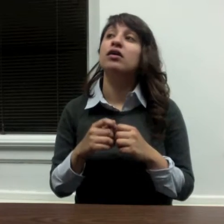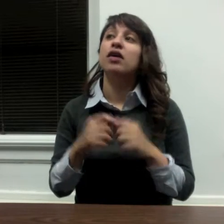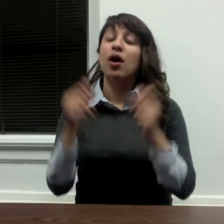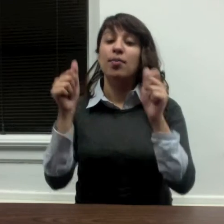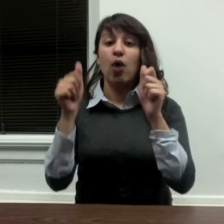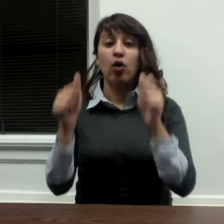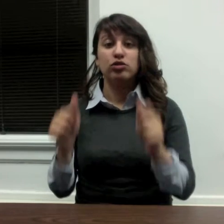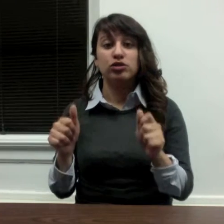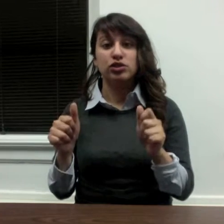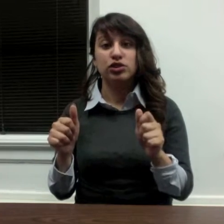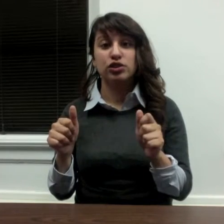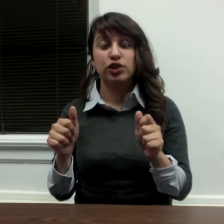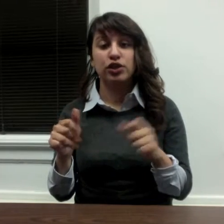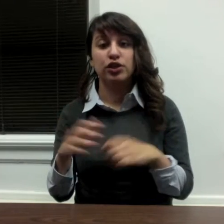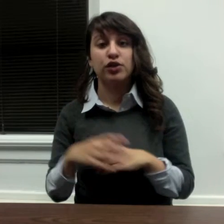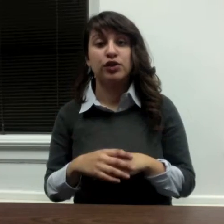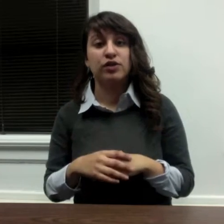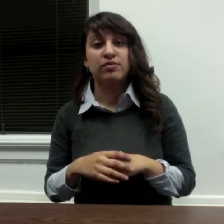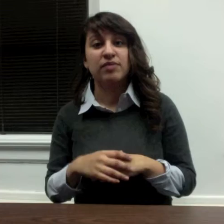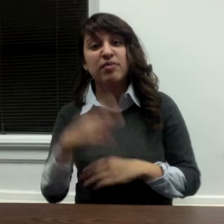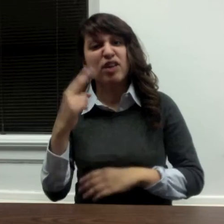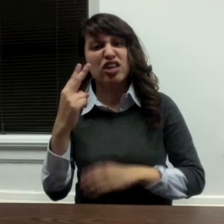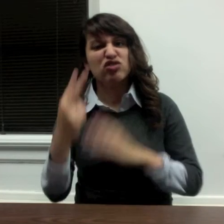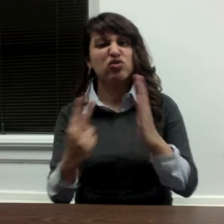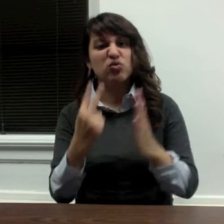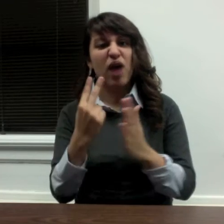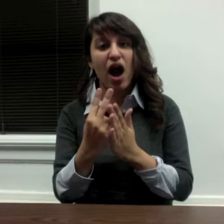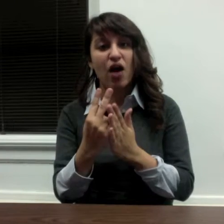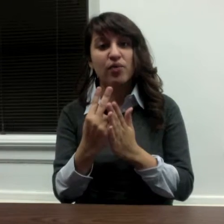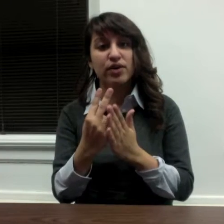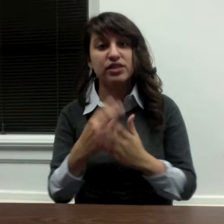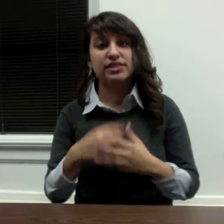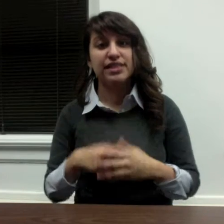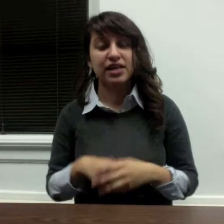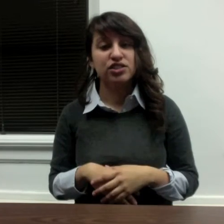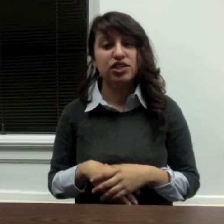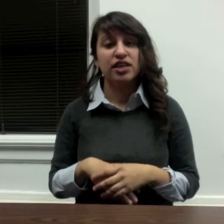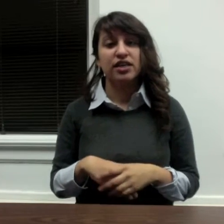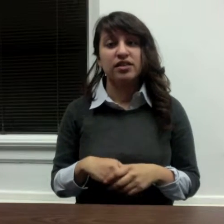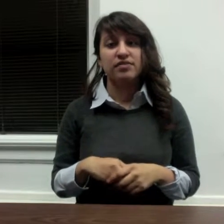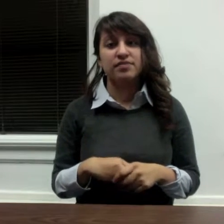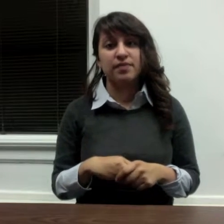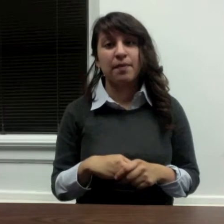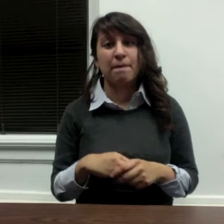a 3-hour workshop because it's more informational than it is skill building.